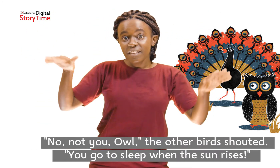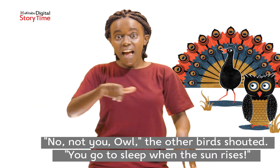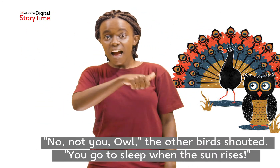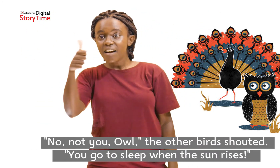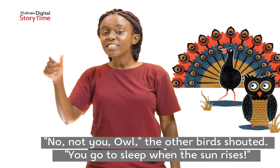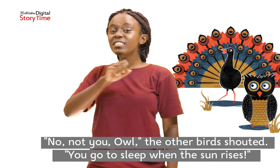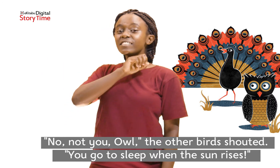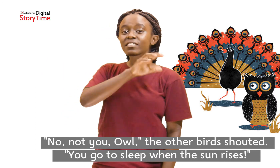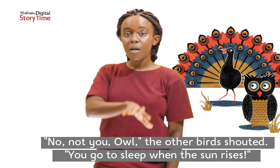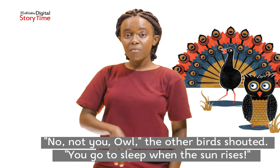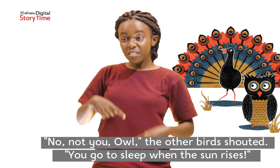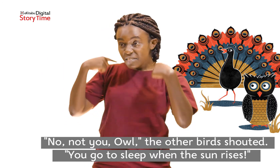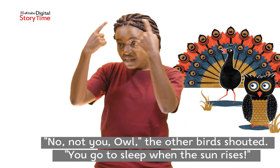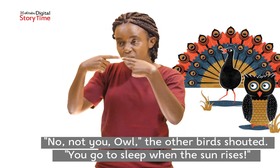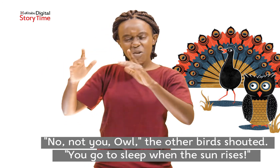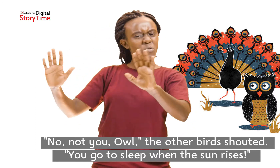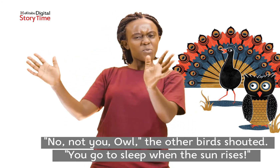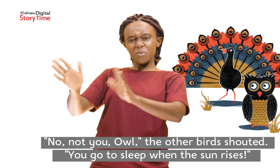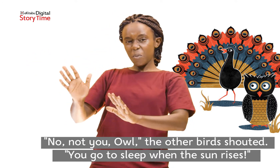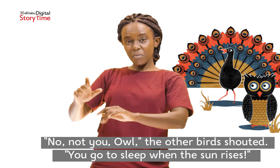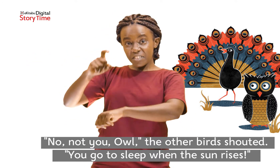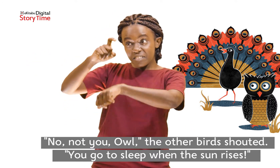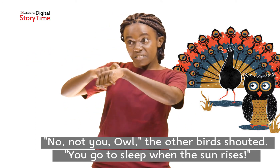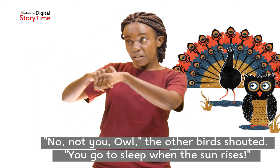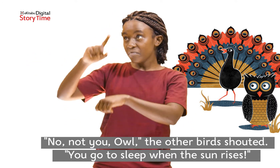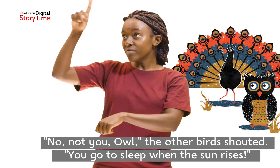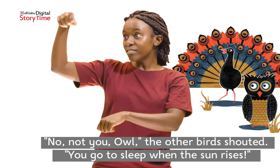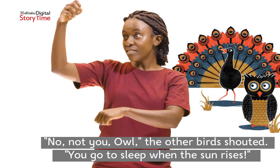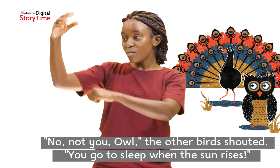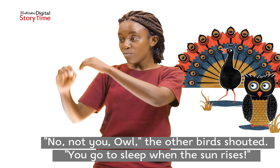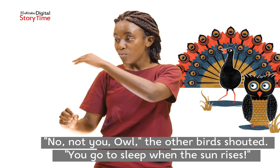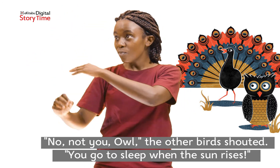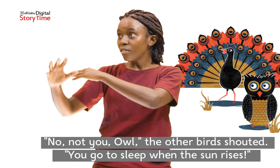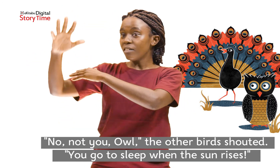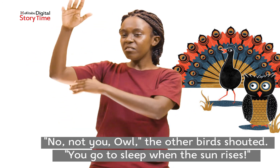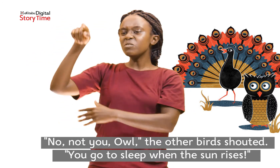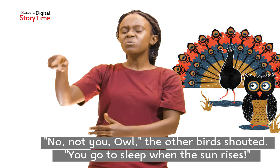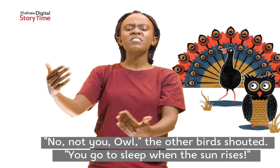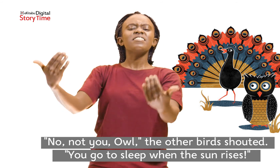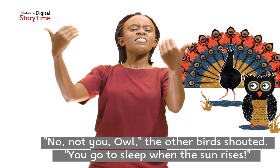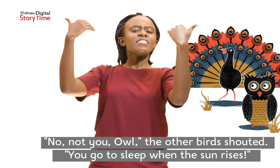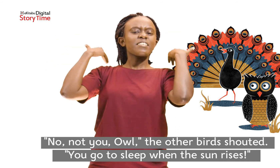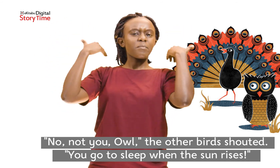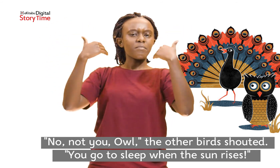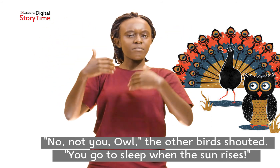No, not you all, the other birds shouted. You go to sleep when the sun